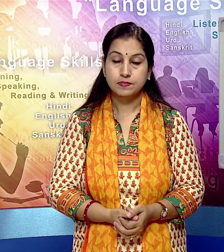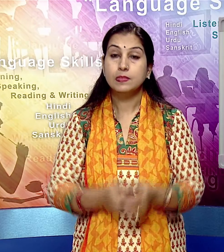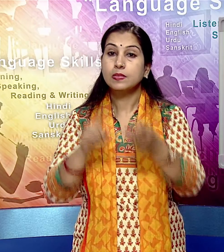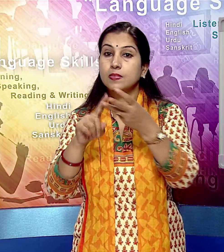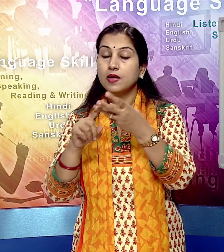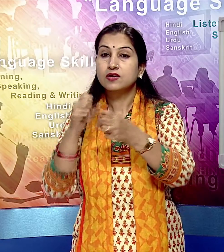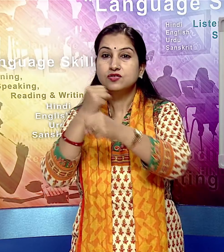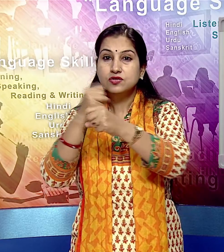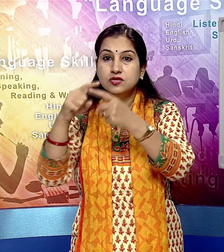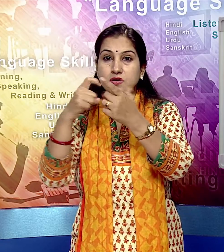germination.